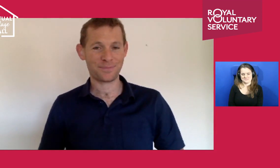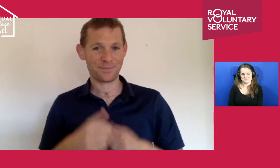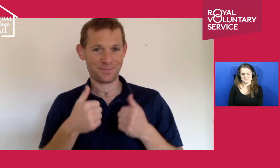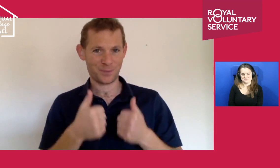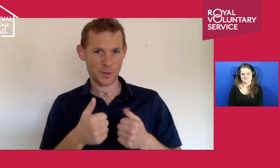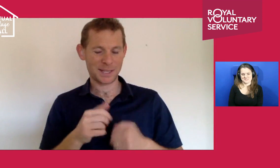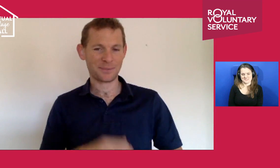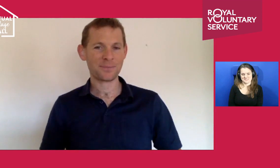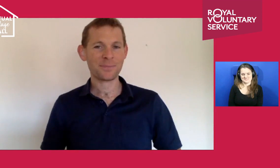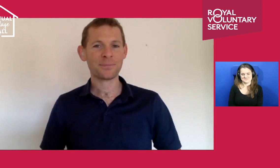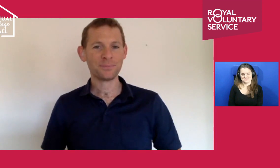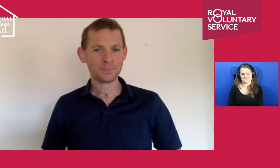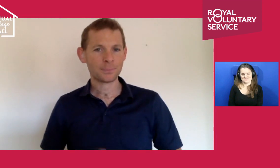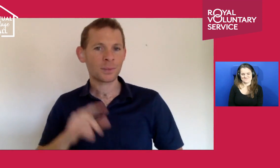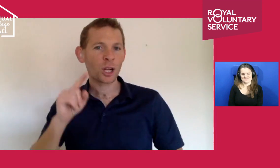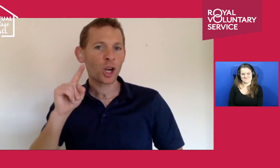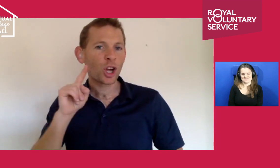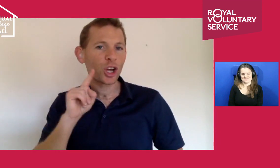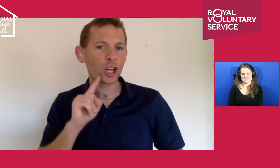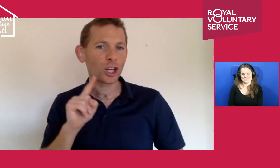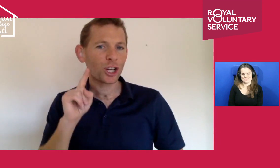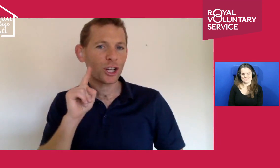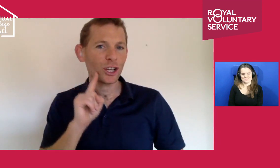Boy. Okay?